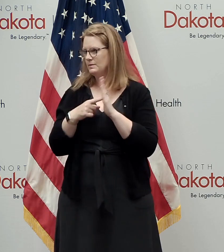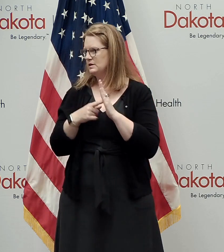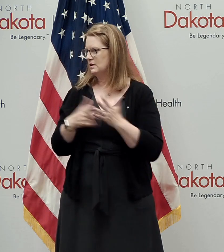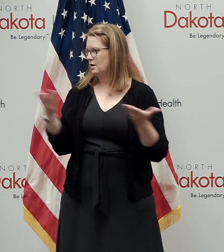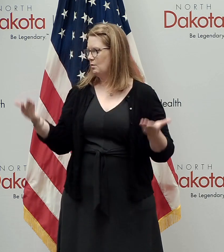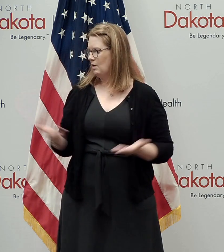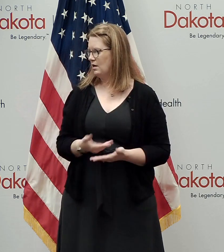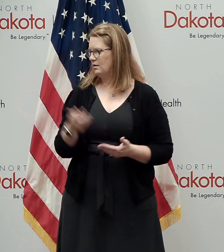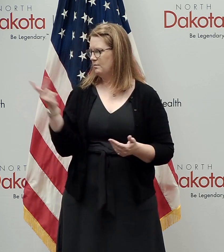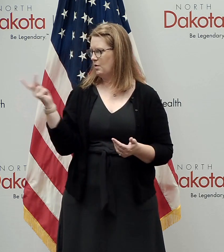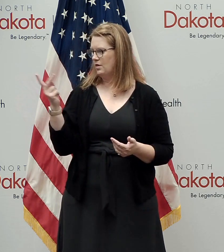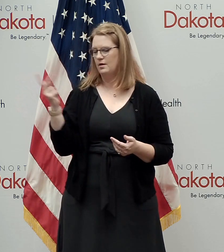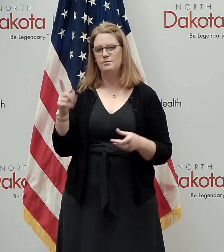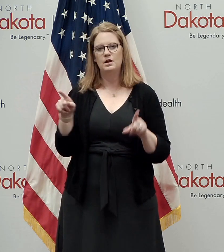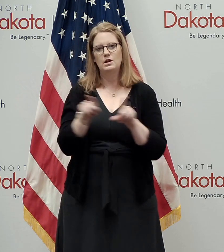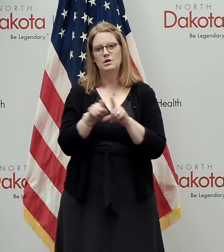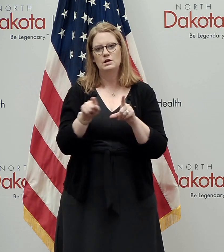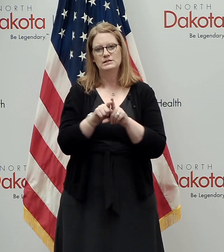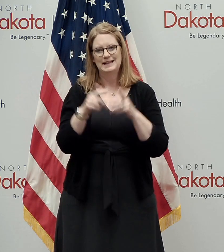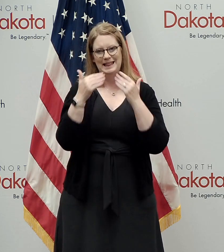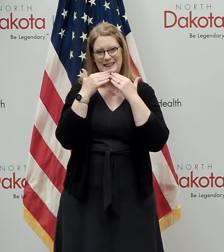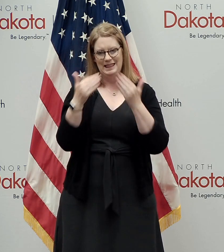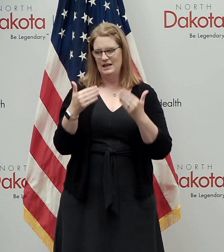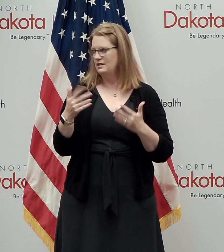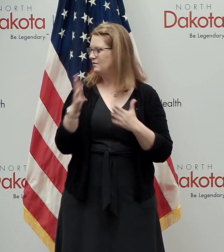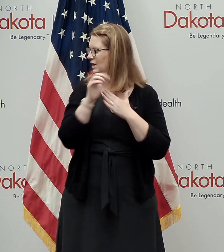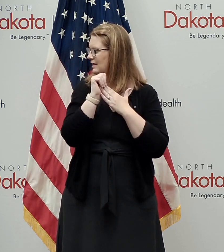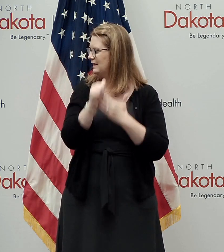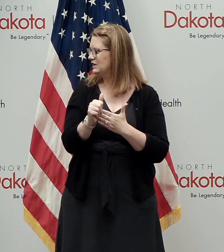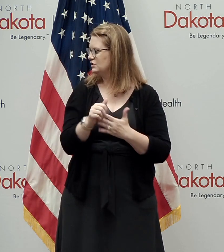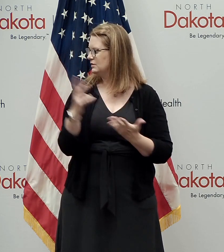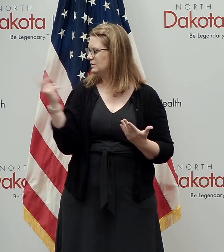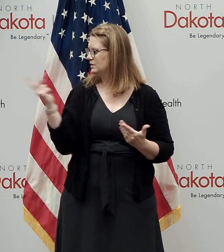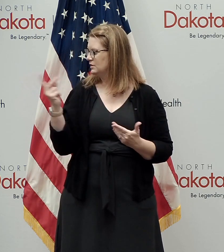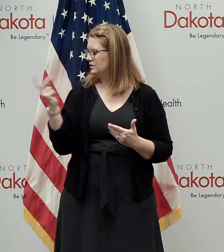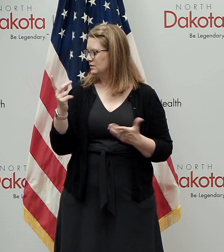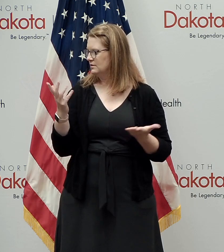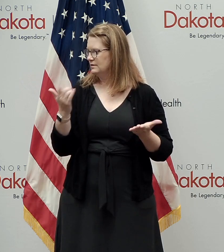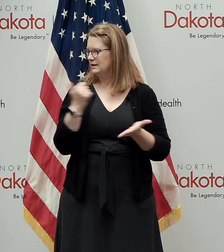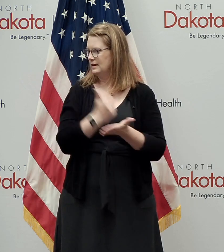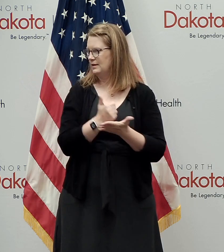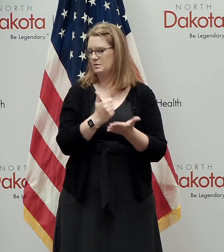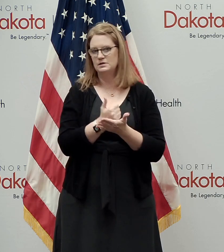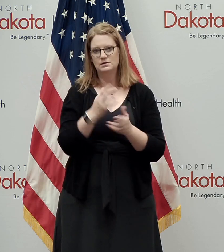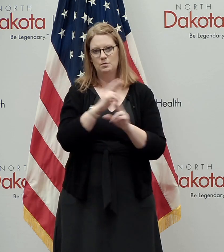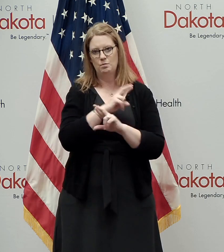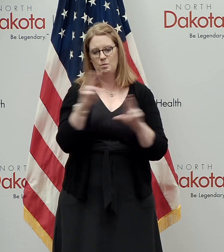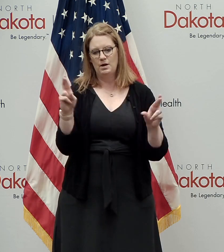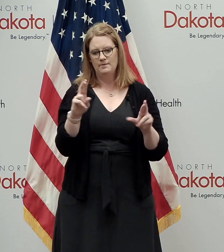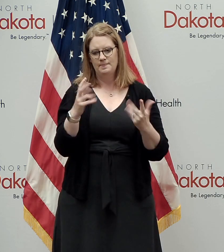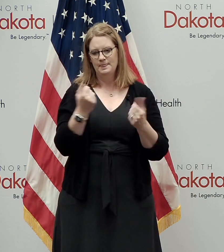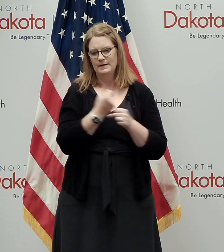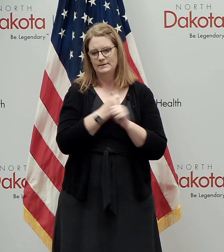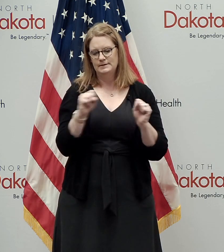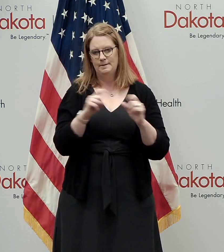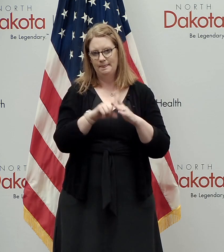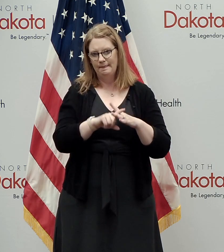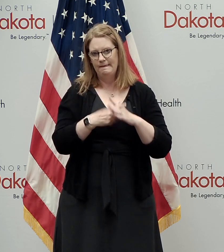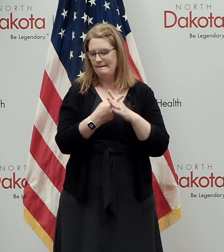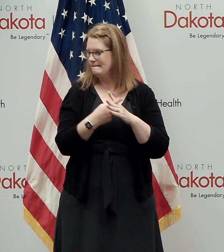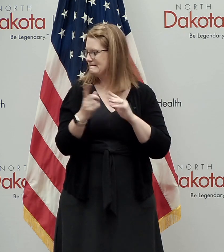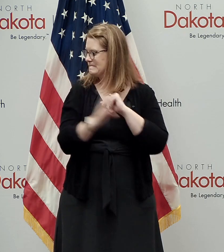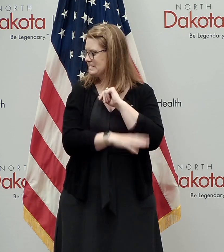I want to also thank them for all their leadership, the two of them, and what they're doing to help us prepare for a safe restart this